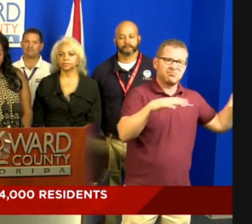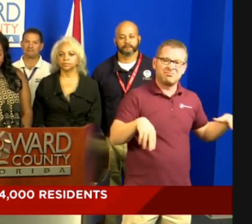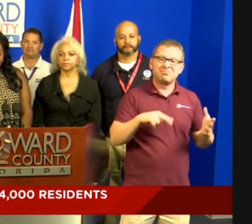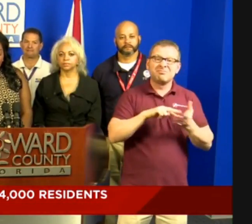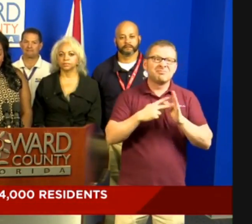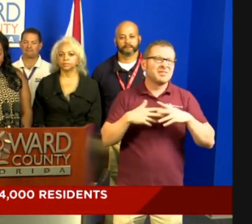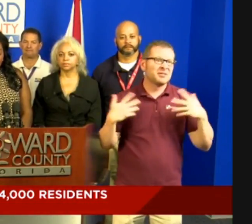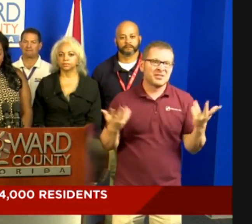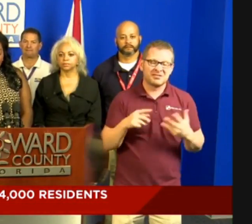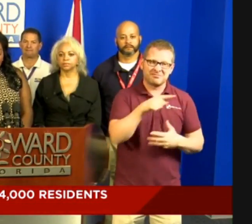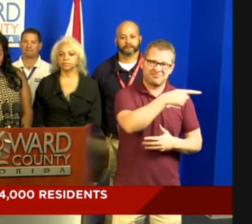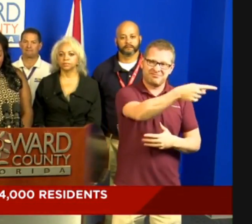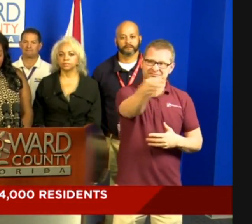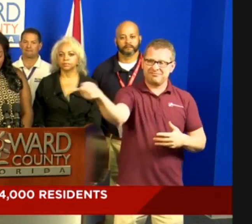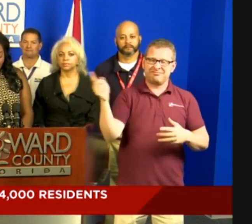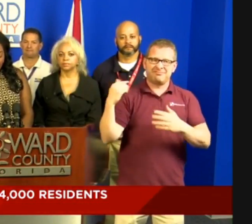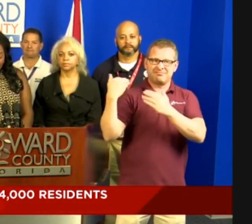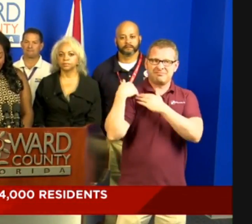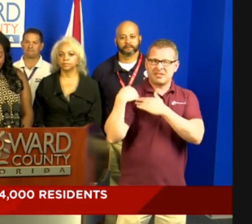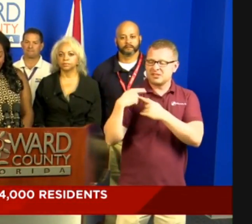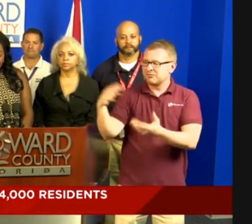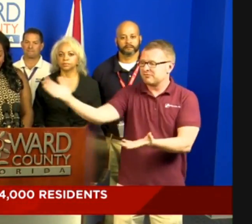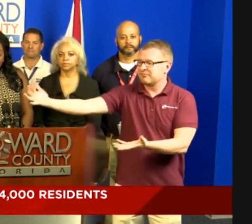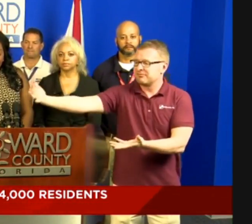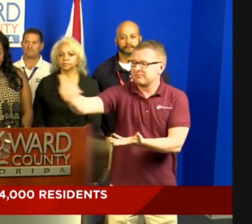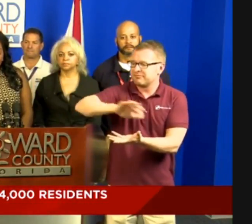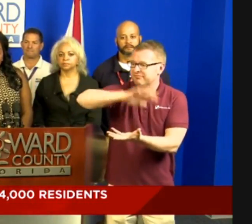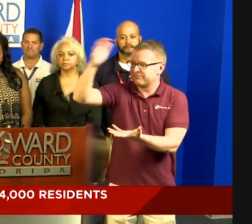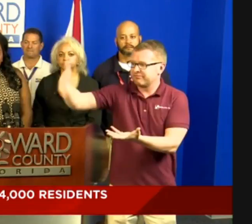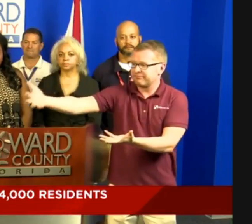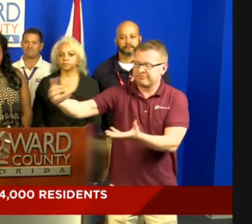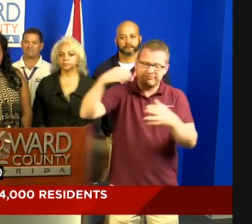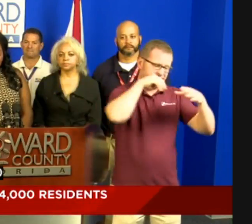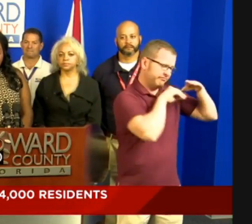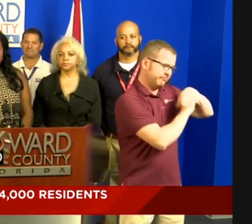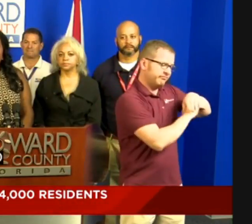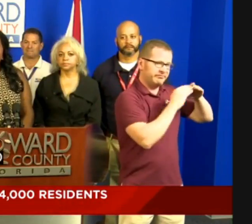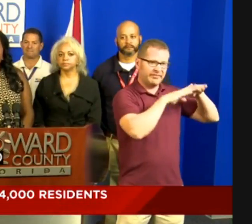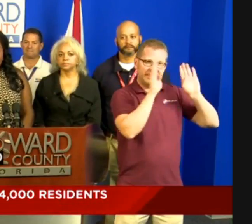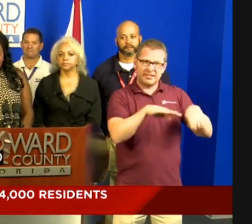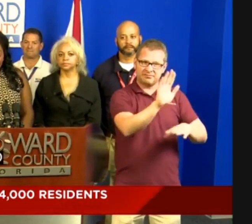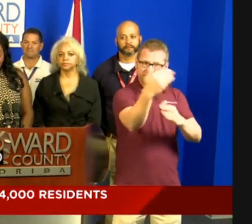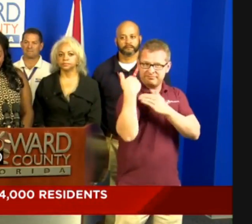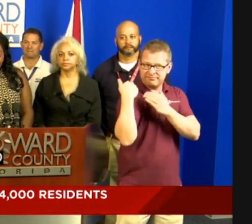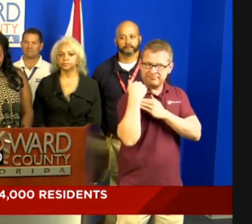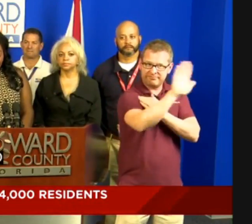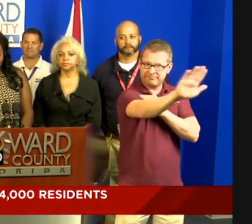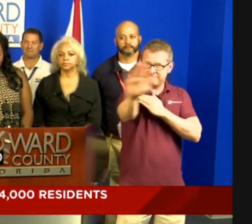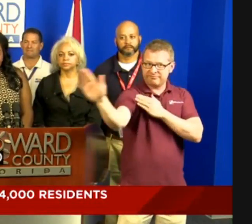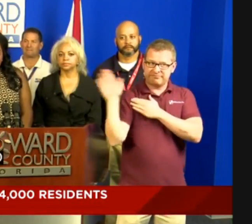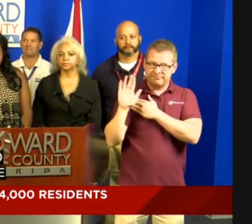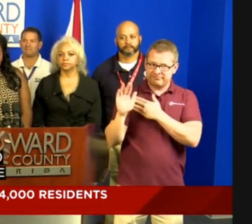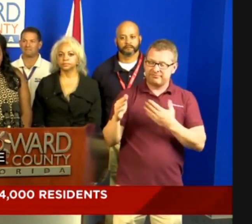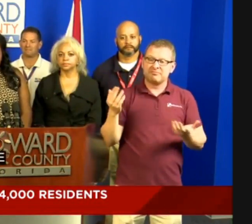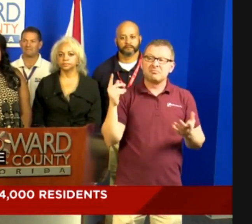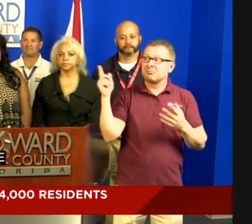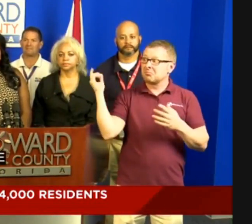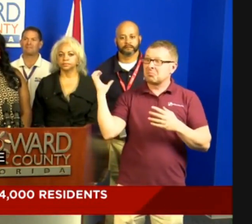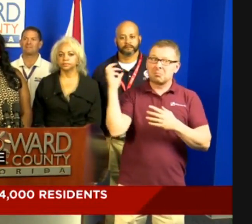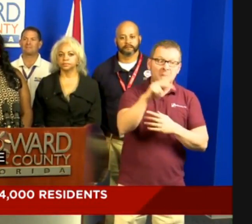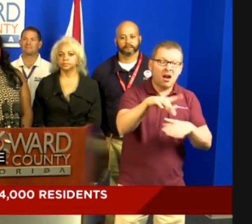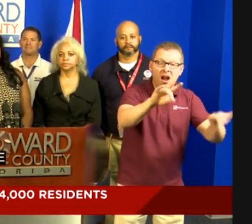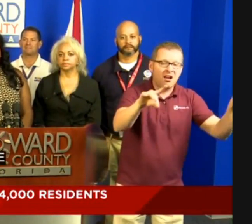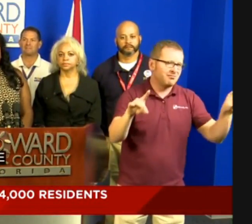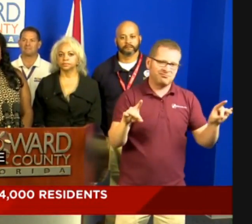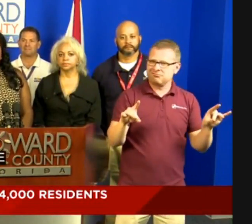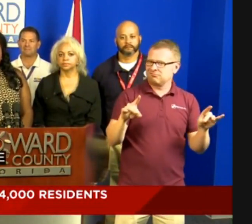pickup to please bring them back inside and secure them as best you can right now. These items will not be picked up before the storm